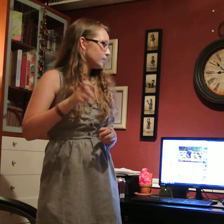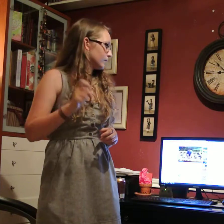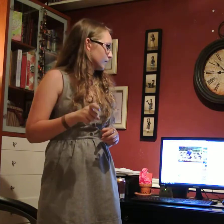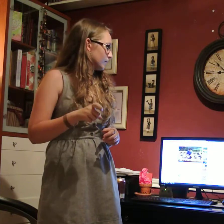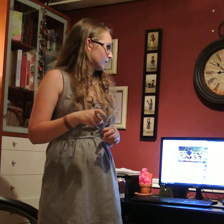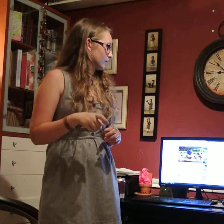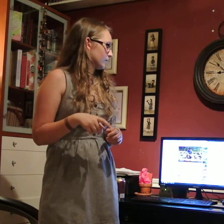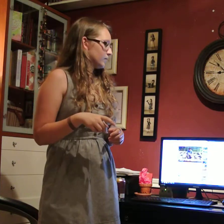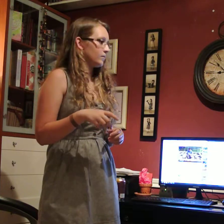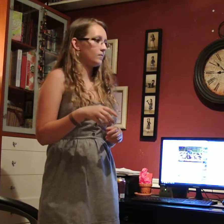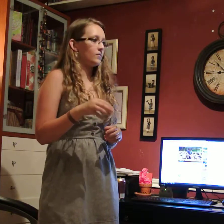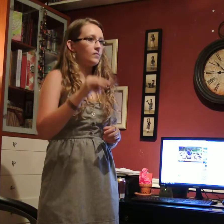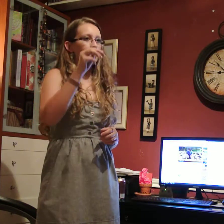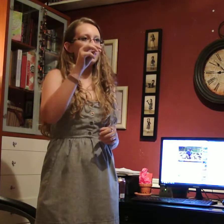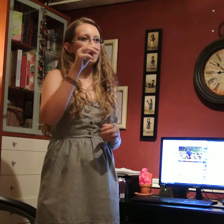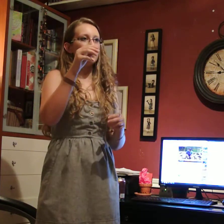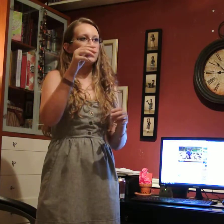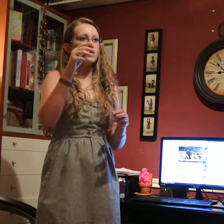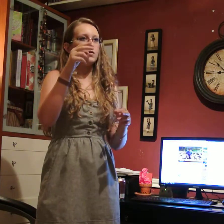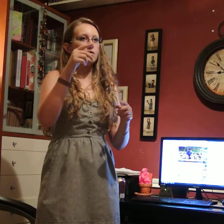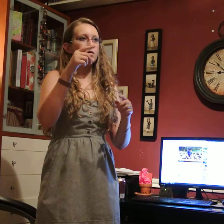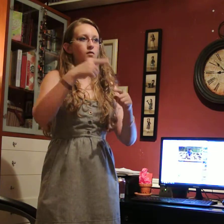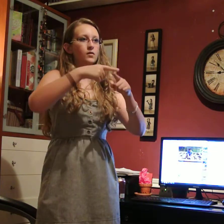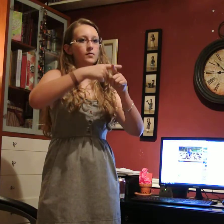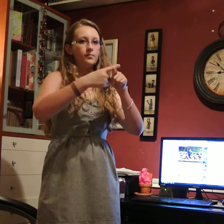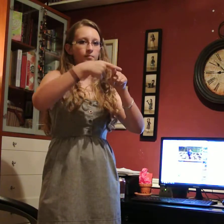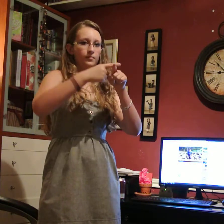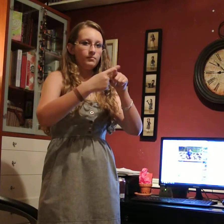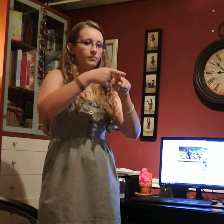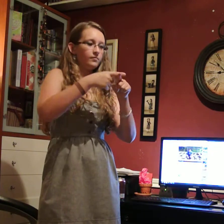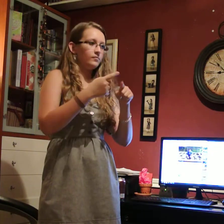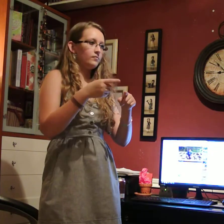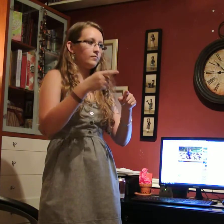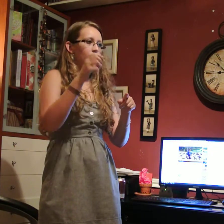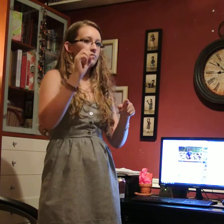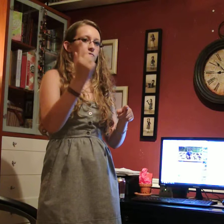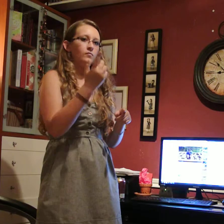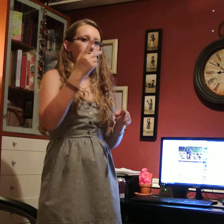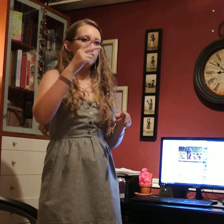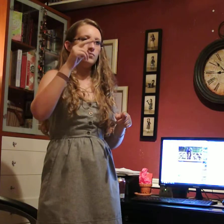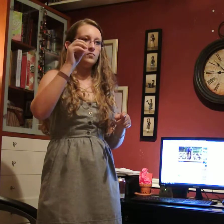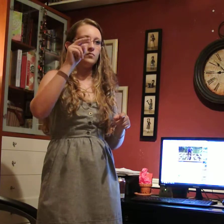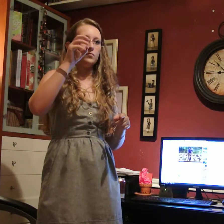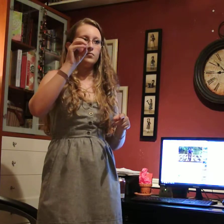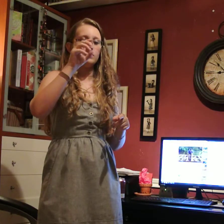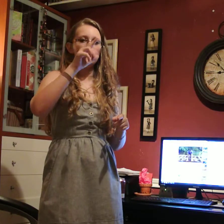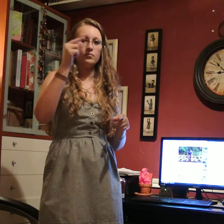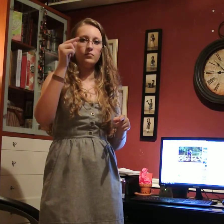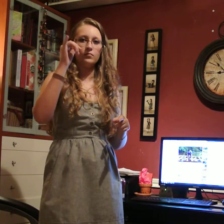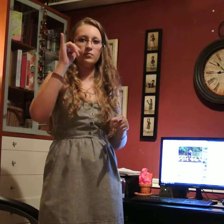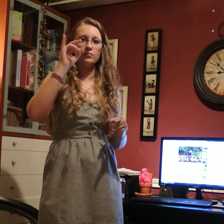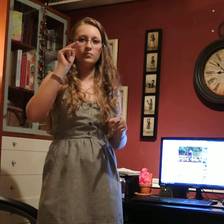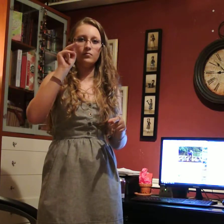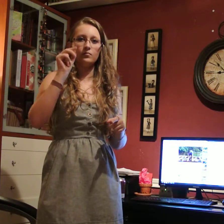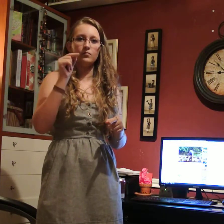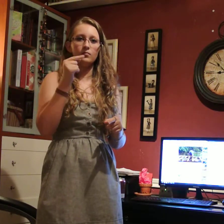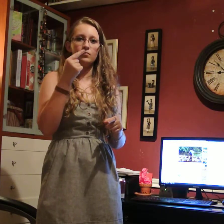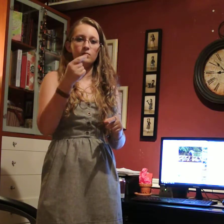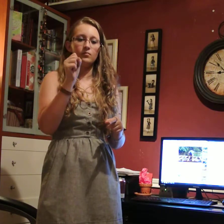way, once we cut off all our noggings, they're going to be around about the same length as this end plate, and we'll make sure that we allow for any bows that